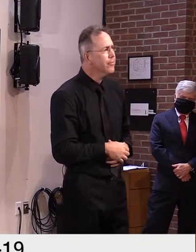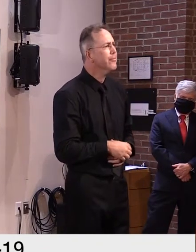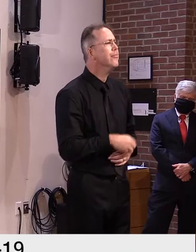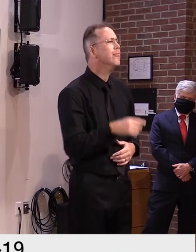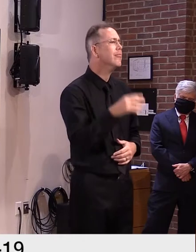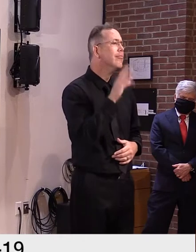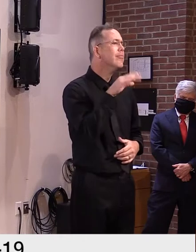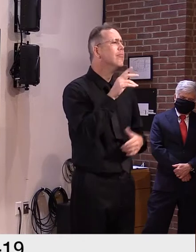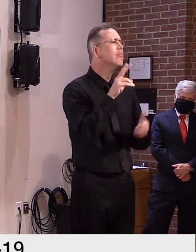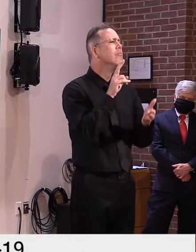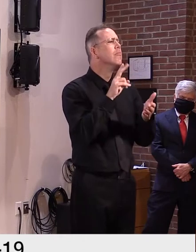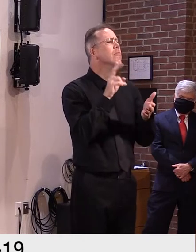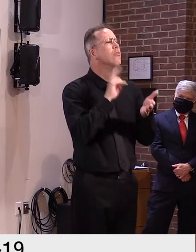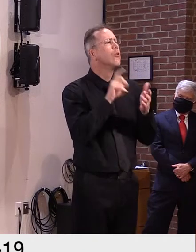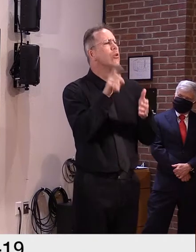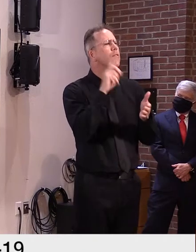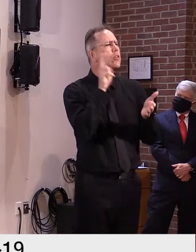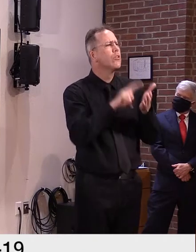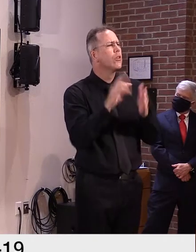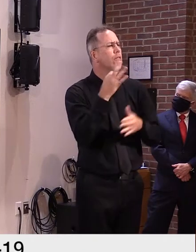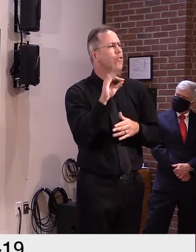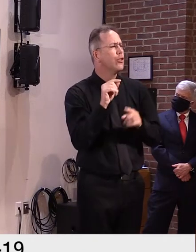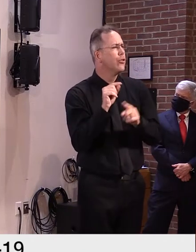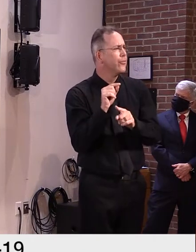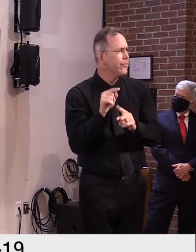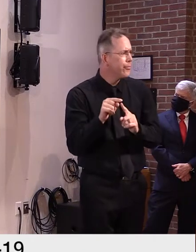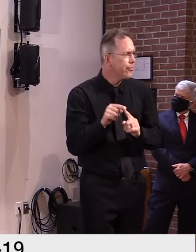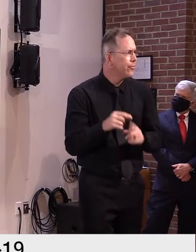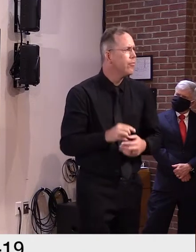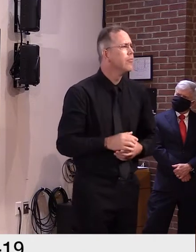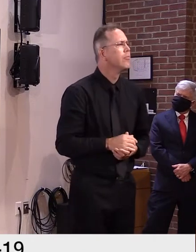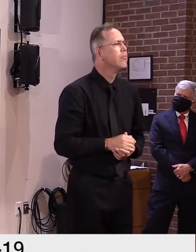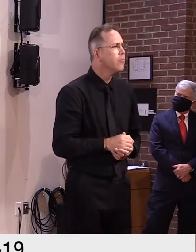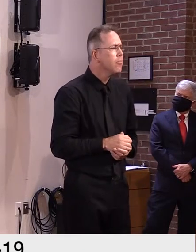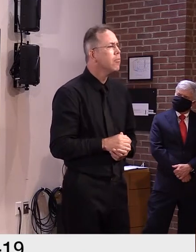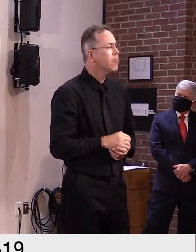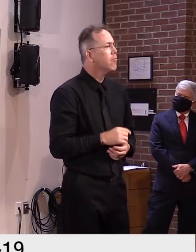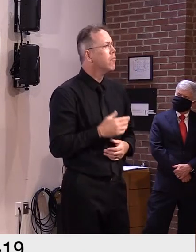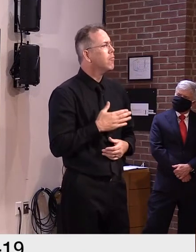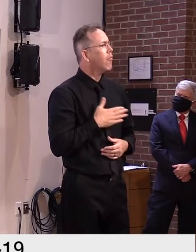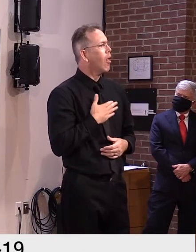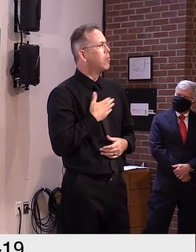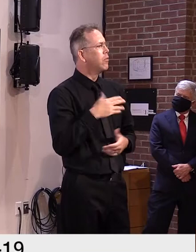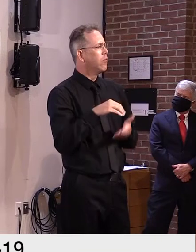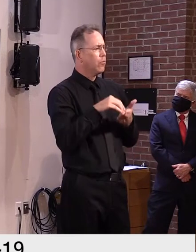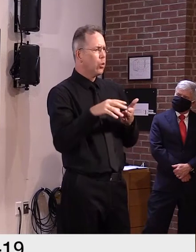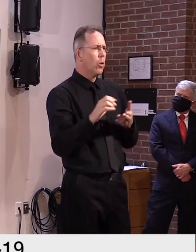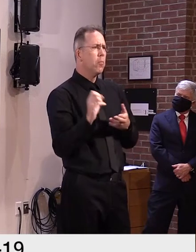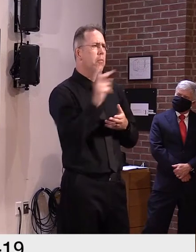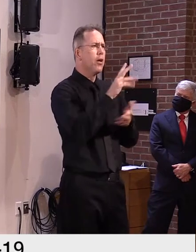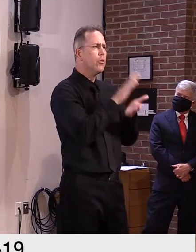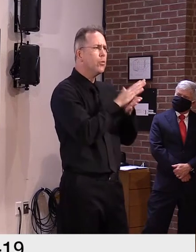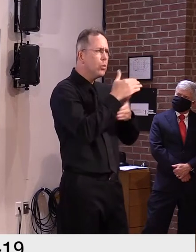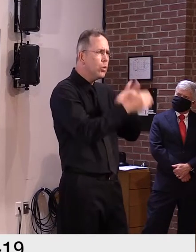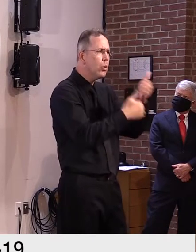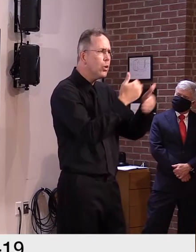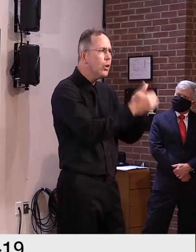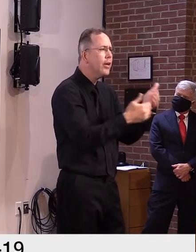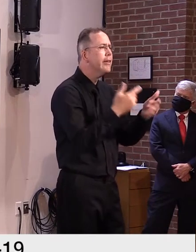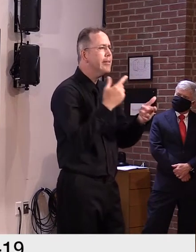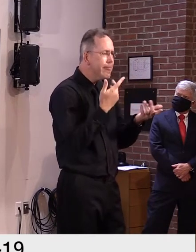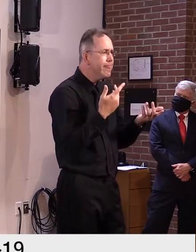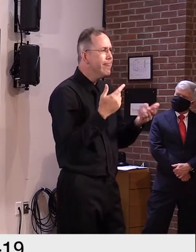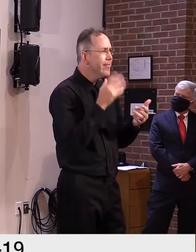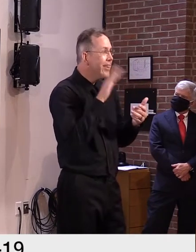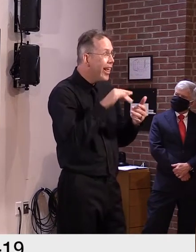while they still can. What do you know that we don't, as far as the likelihood of another shutdown in